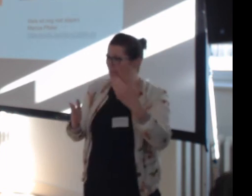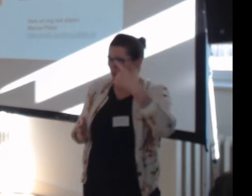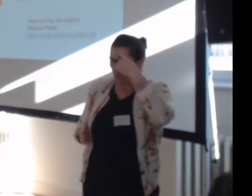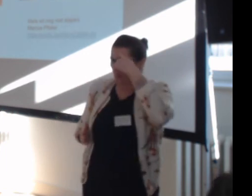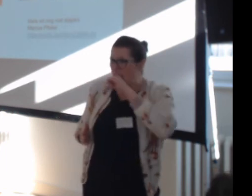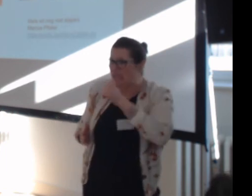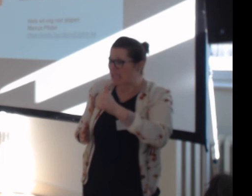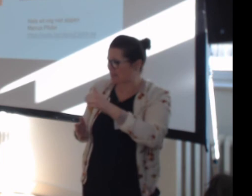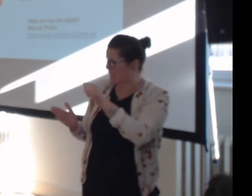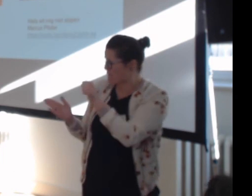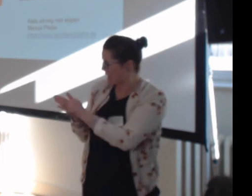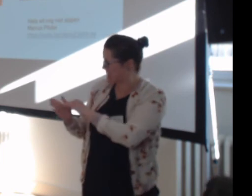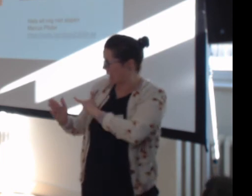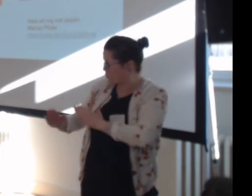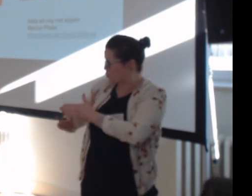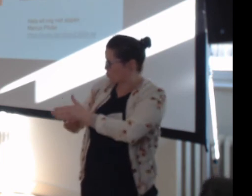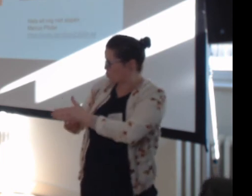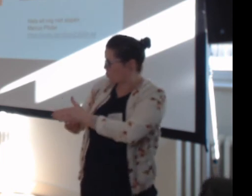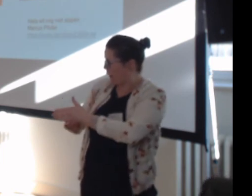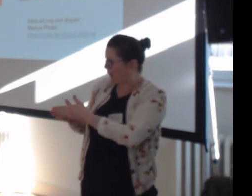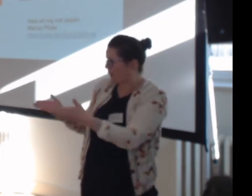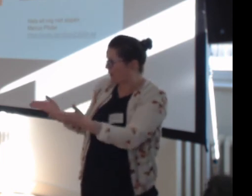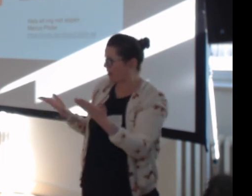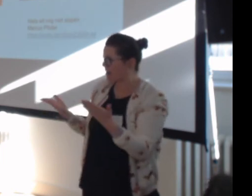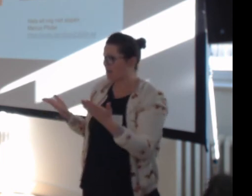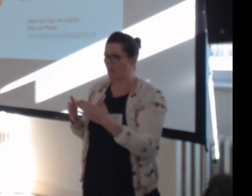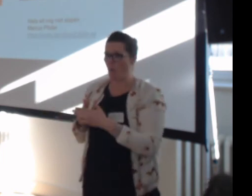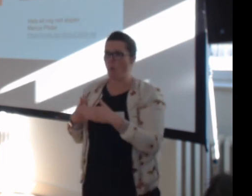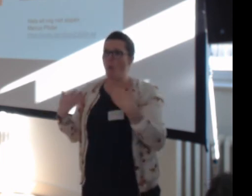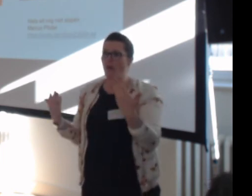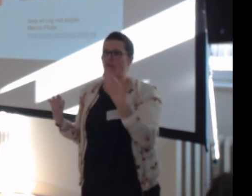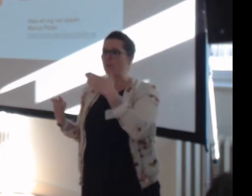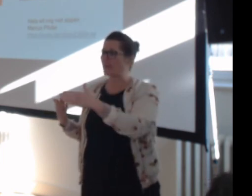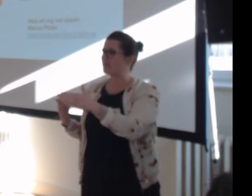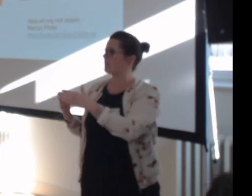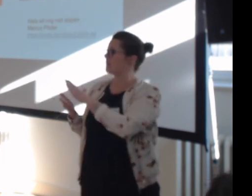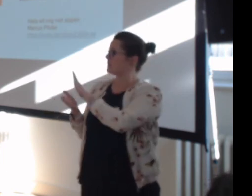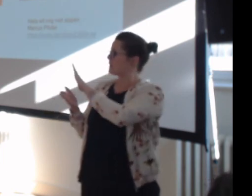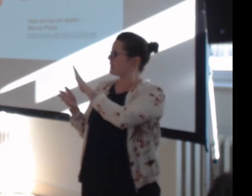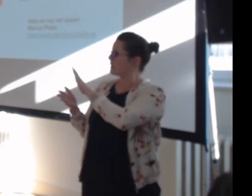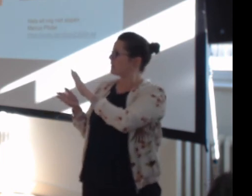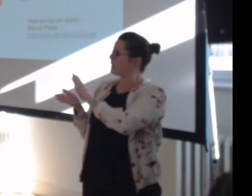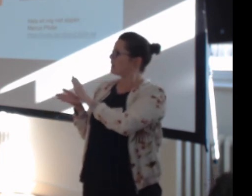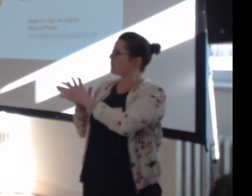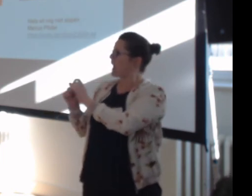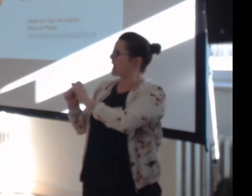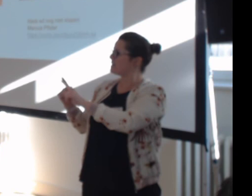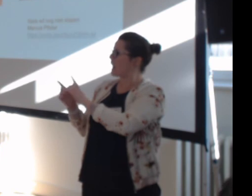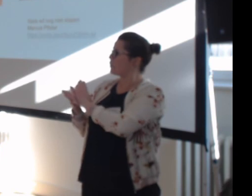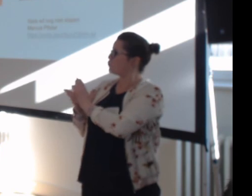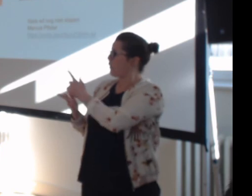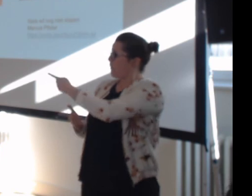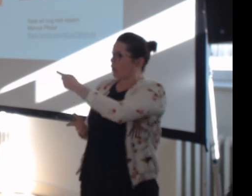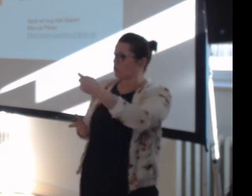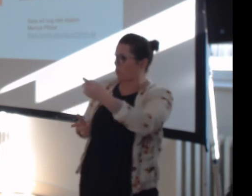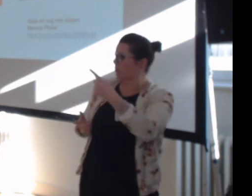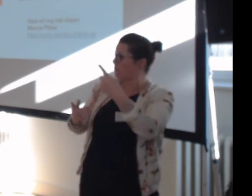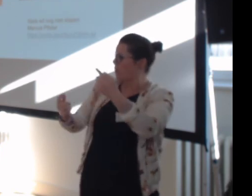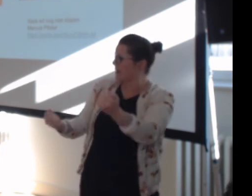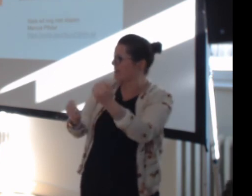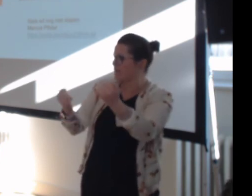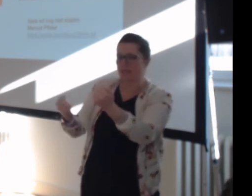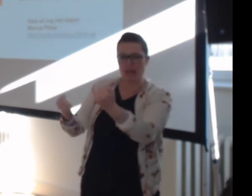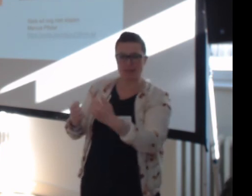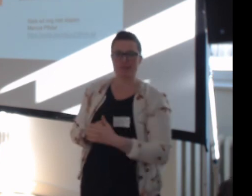accessible versions, and why libraries do not invite a sign language interpreter at their read-aloud activities. I will show